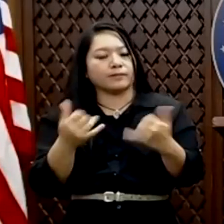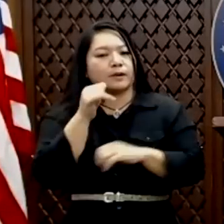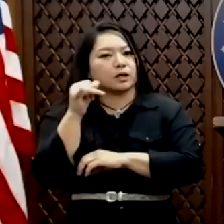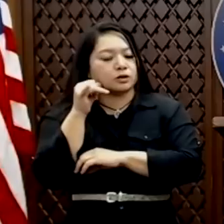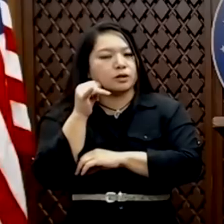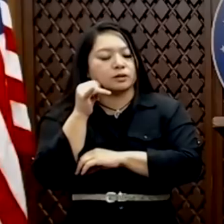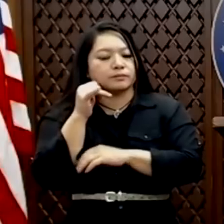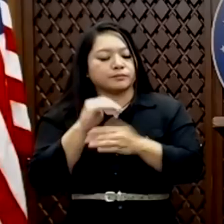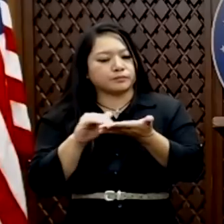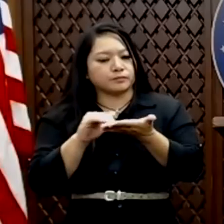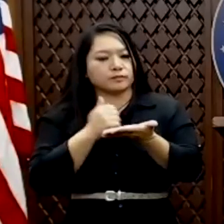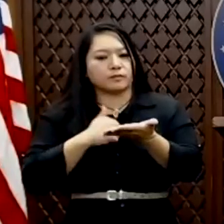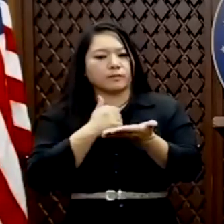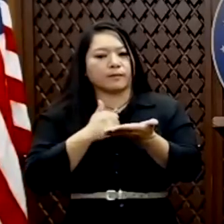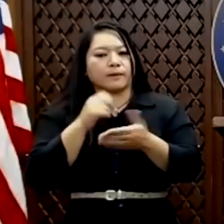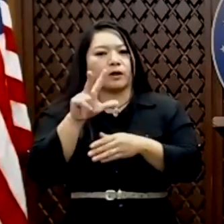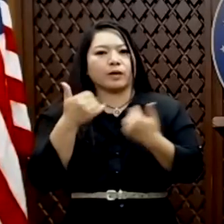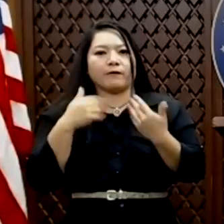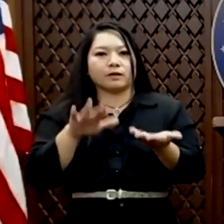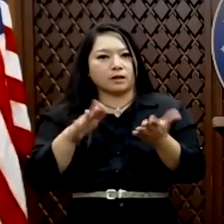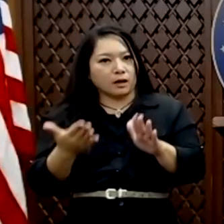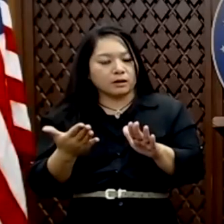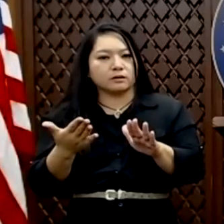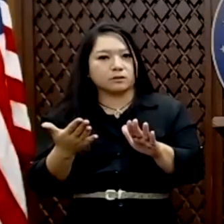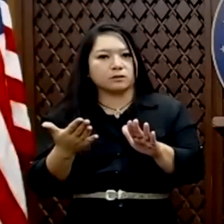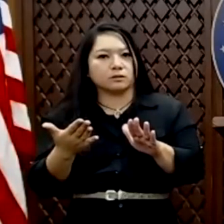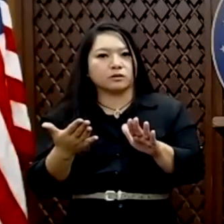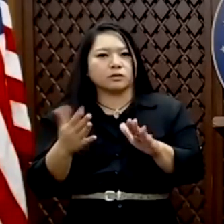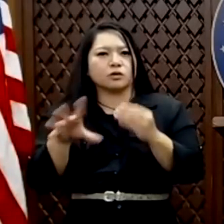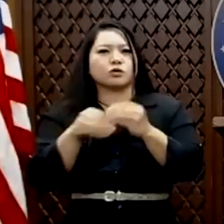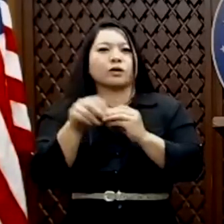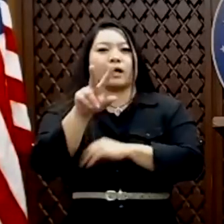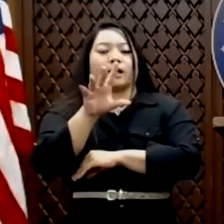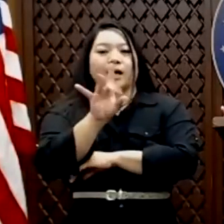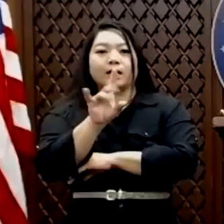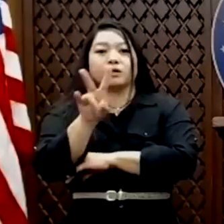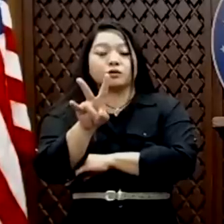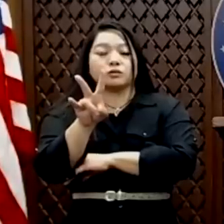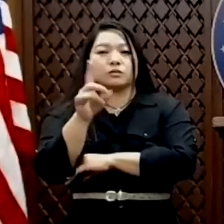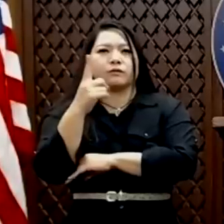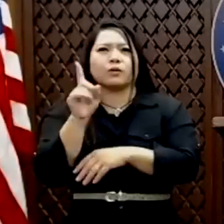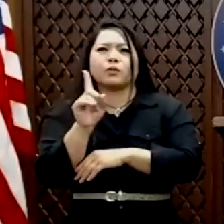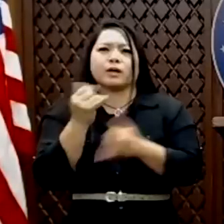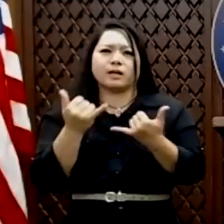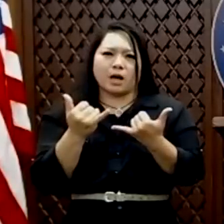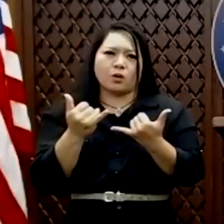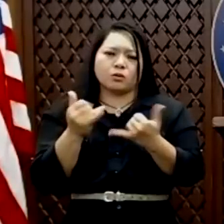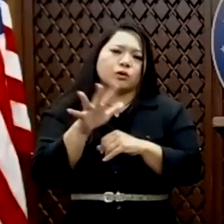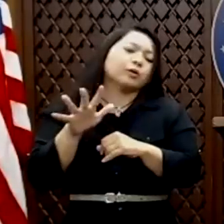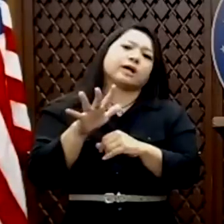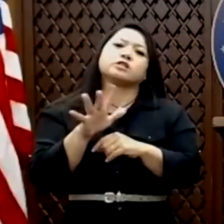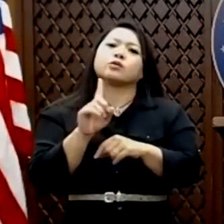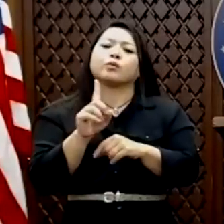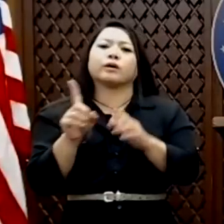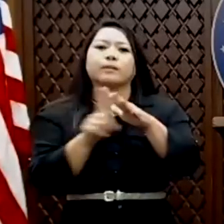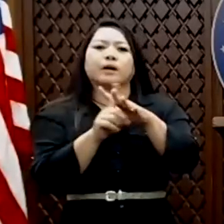yesterday, 3 have died, and that's a total of 82. In terms of where their location, in